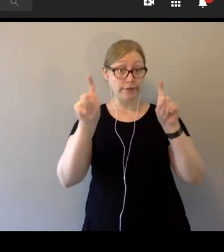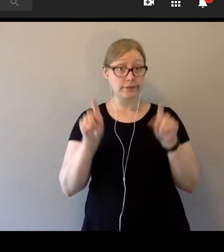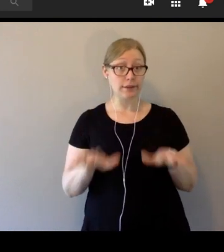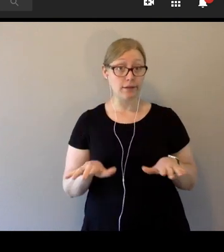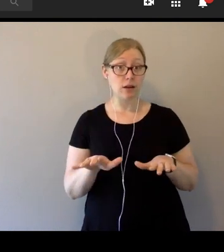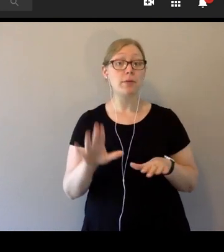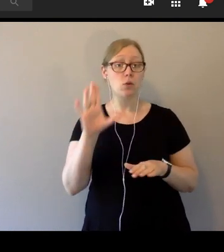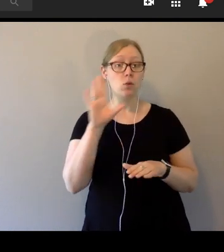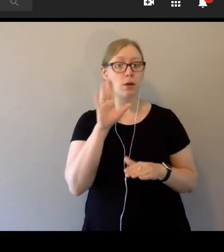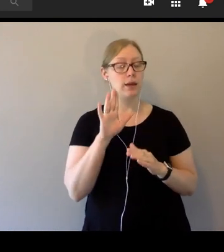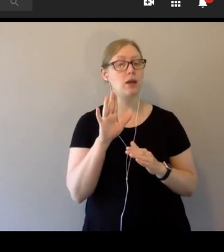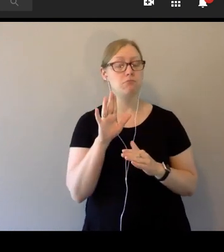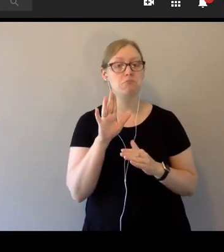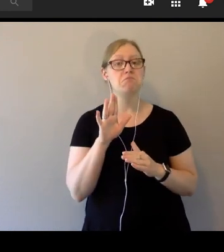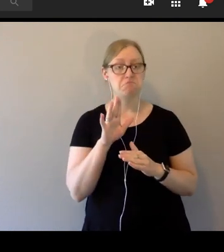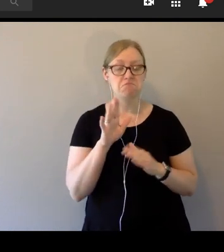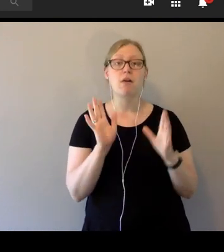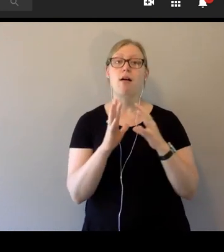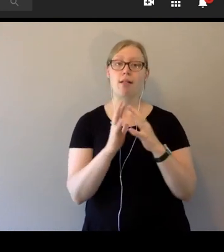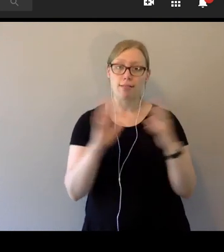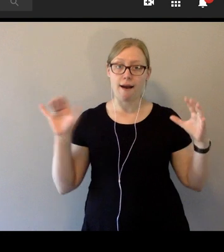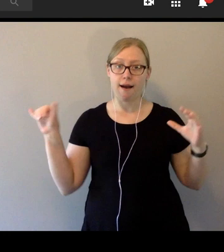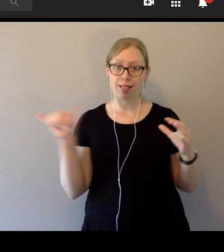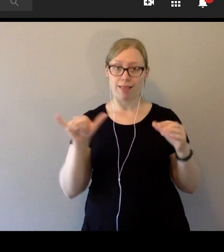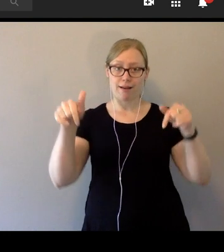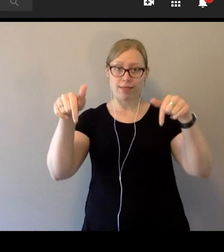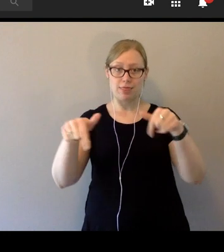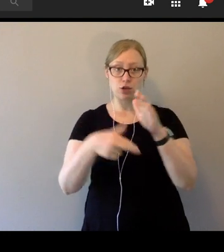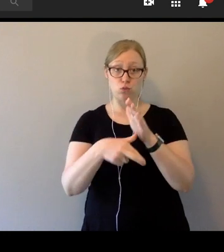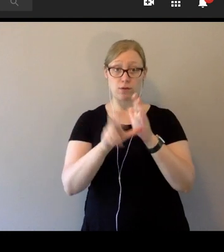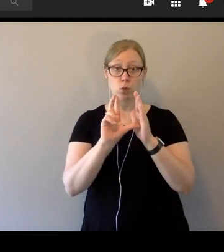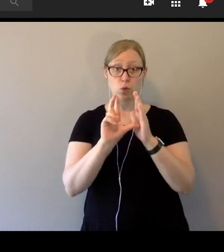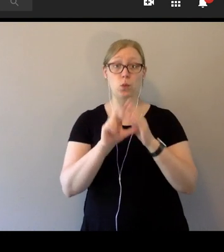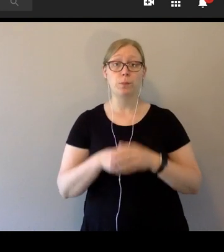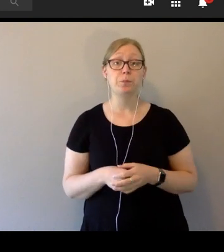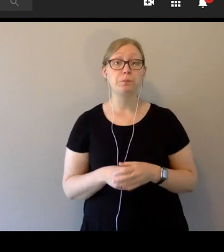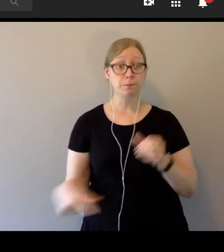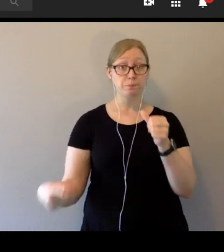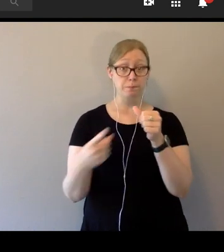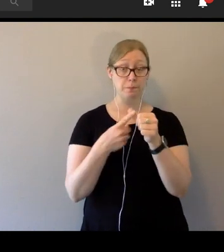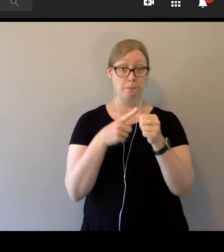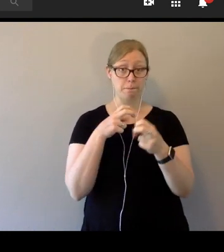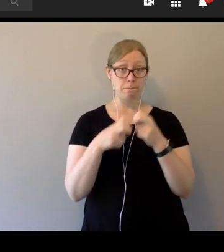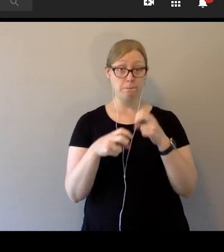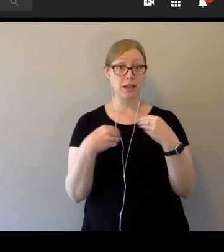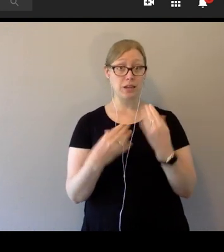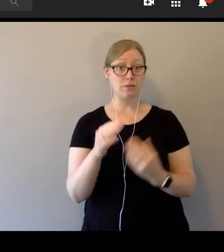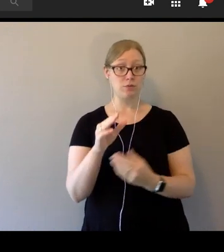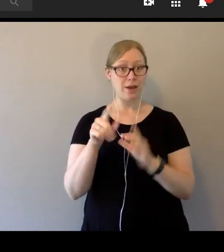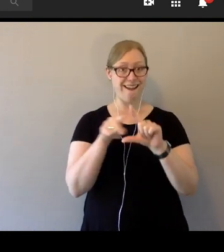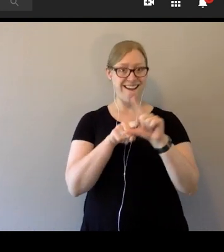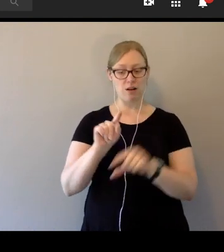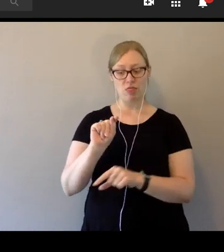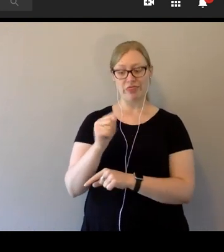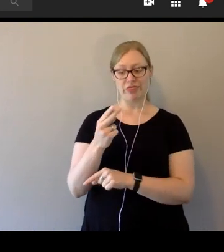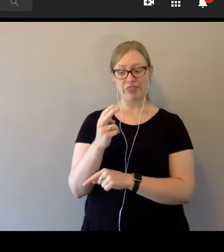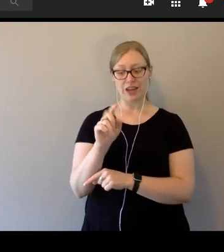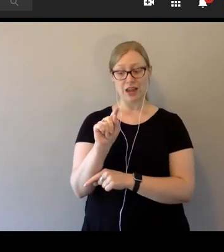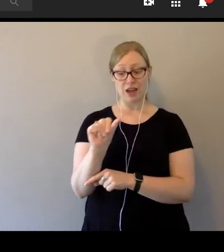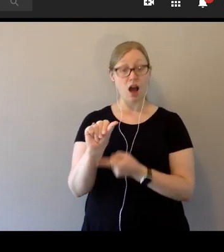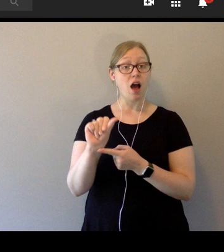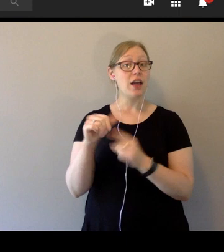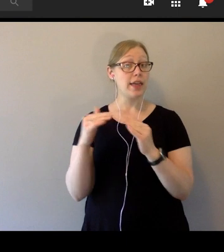be very much like this review. So the first problem gives you an angle theta that's 45 degrees, and I